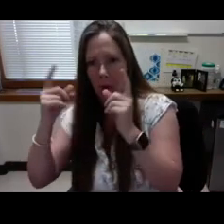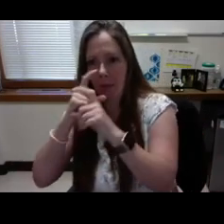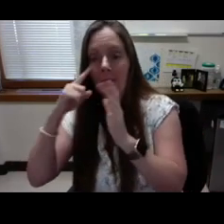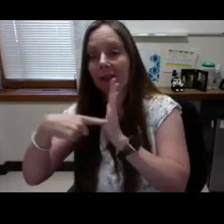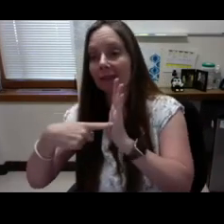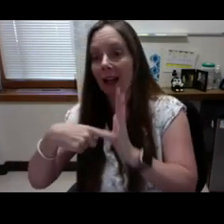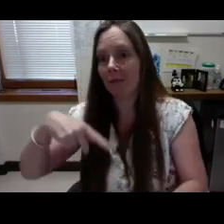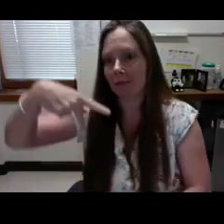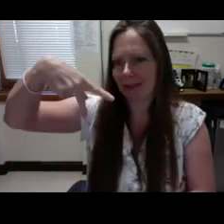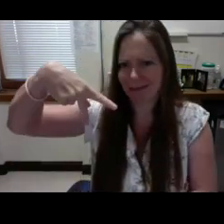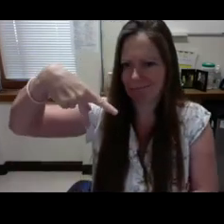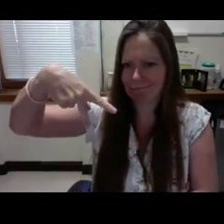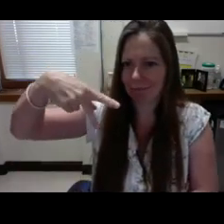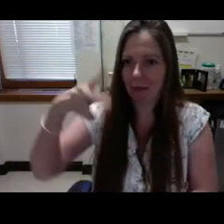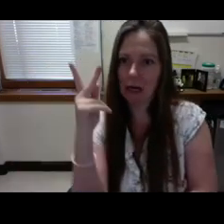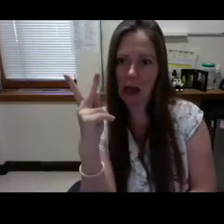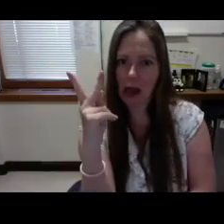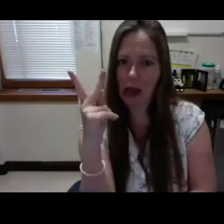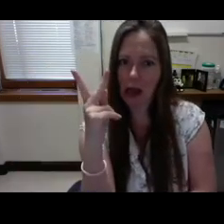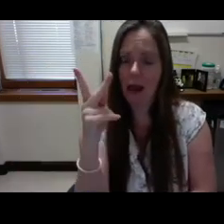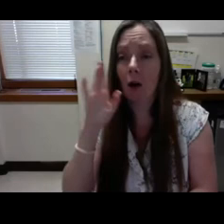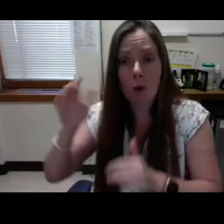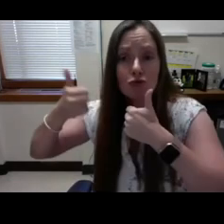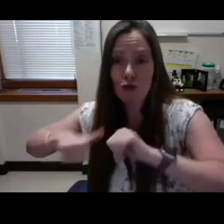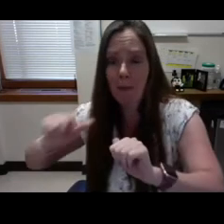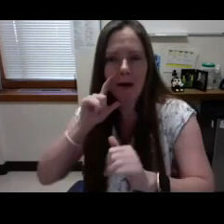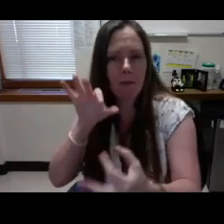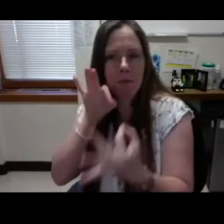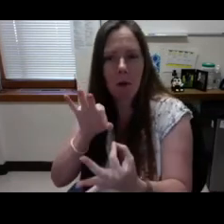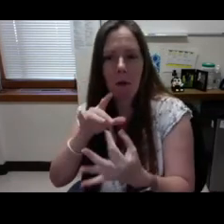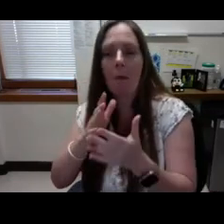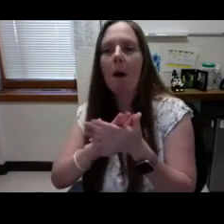will, and then it'll become, they might